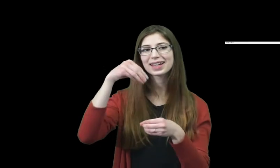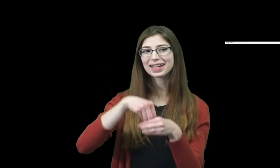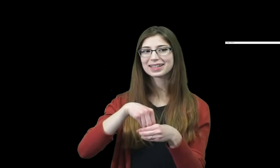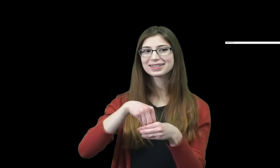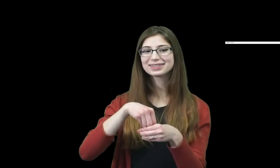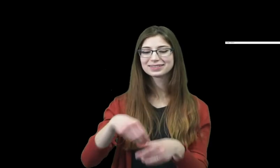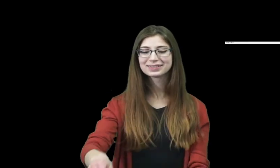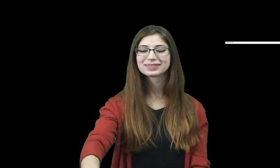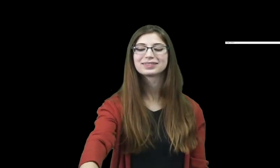In.